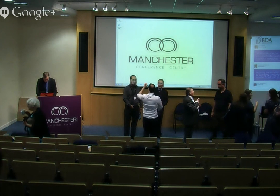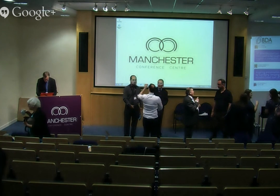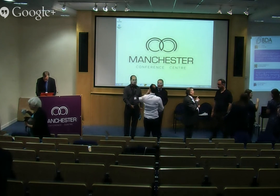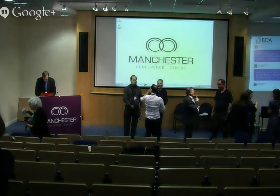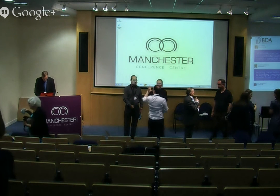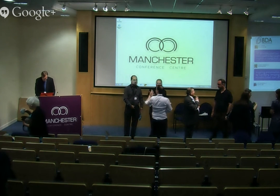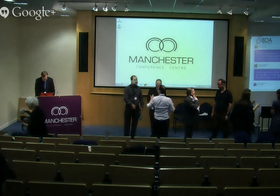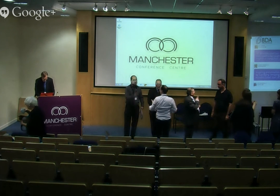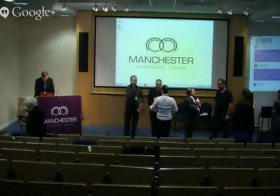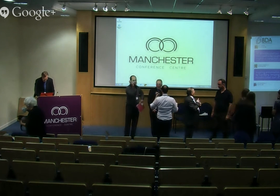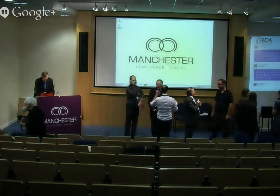Yeah. Okay.